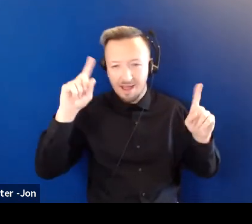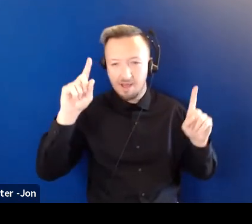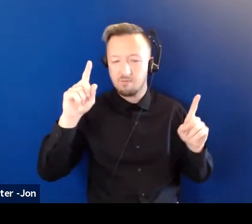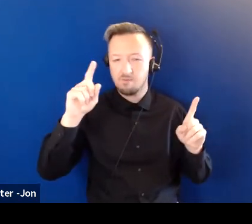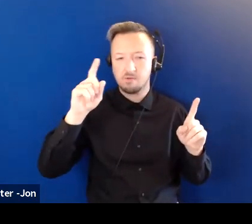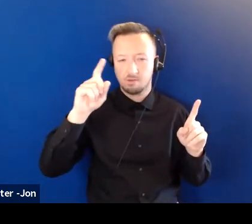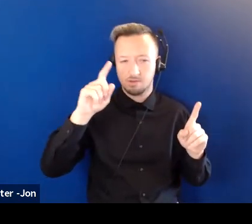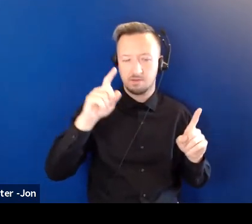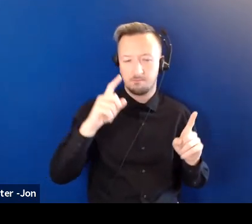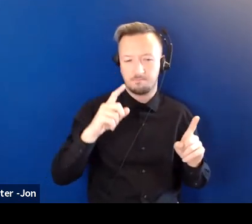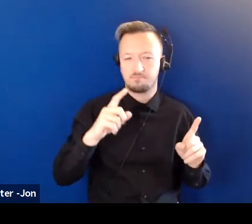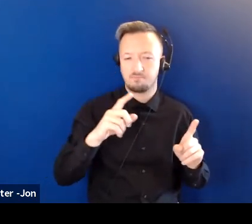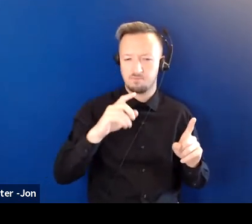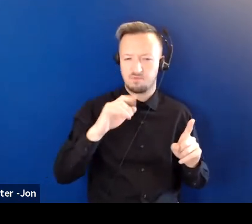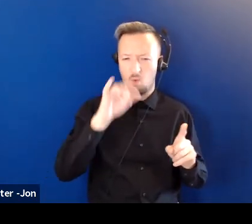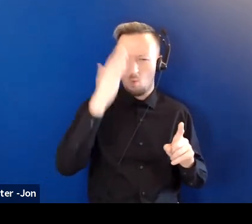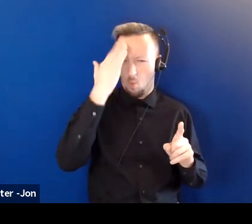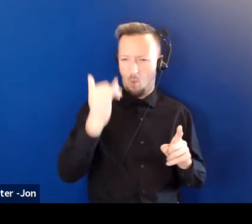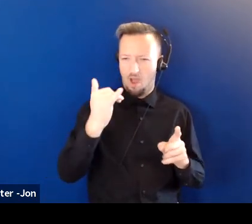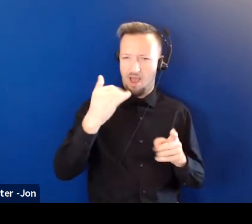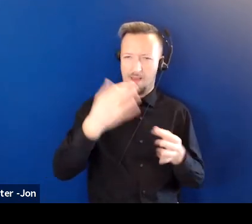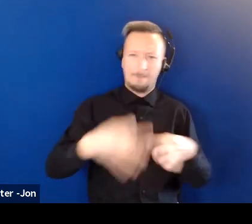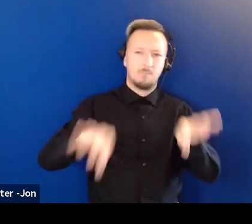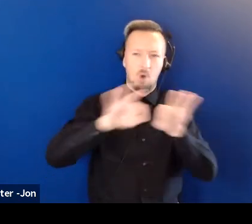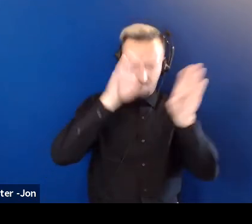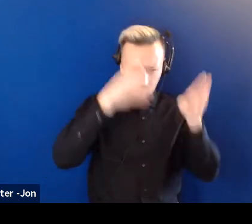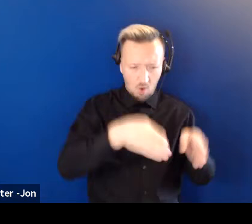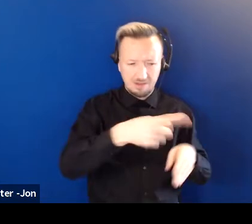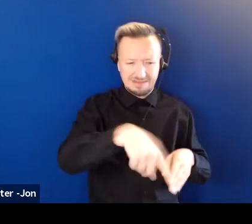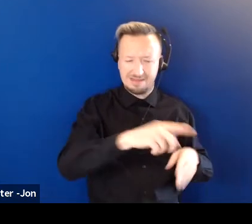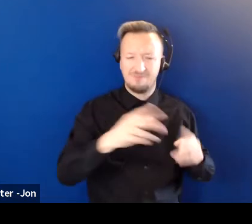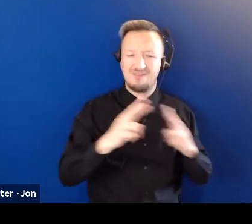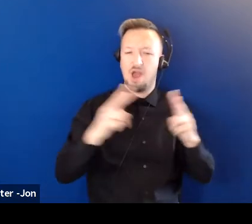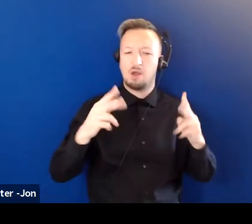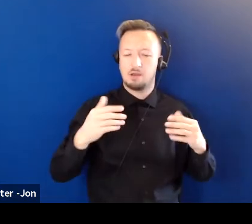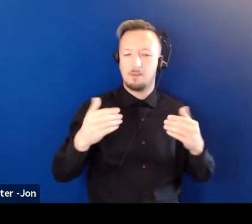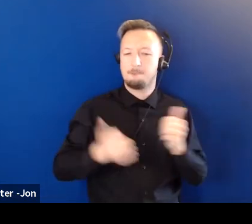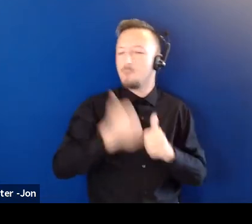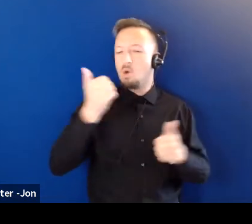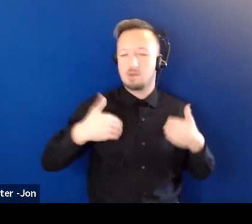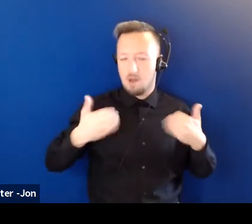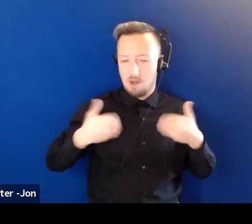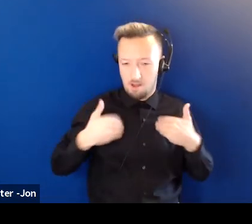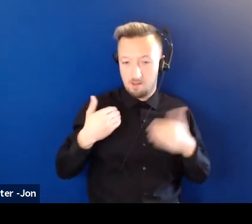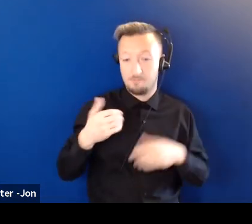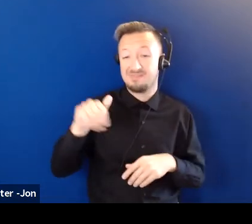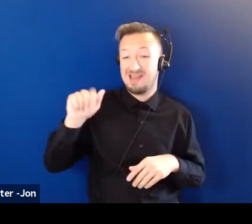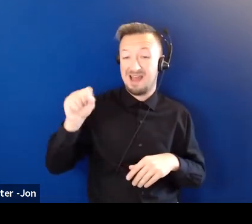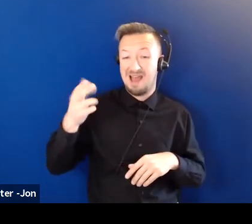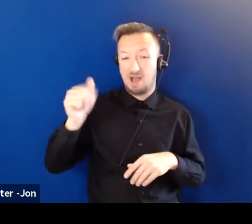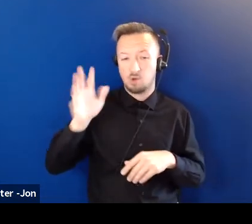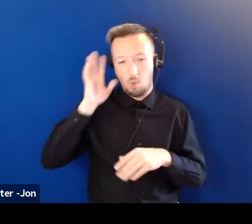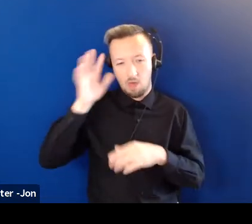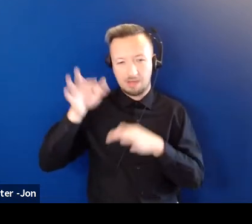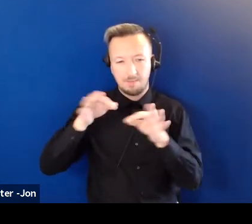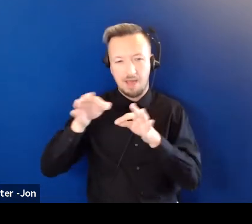of talking about our youngest youth and why it's so important. Aja is going to really dive into the importance and